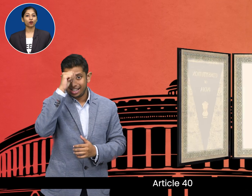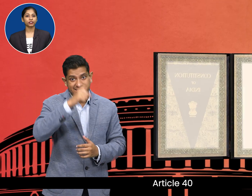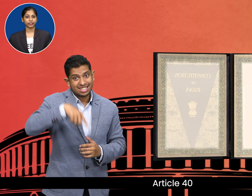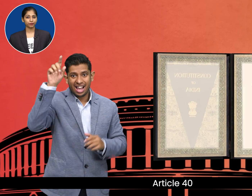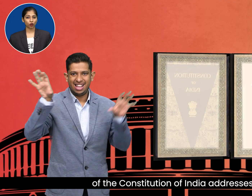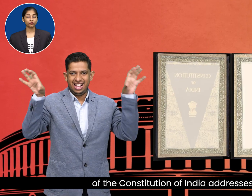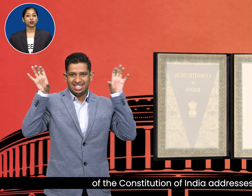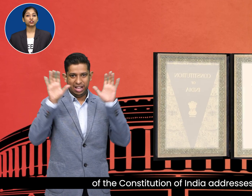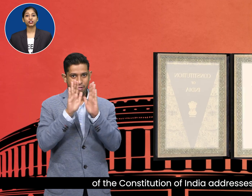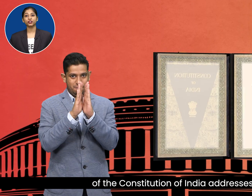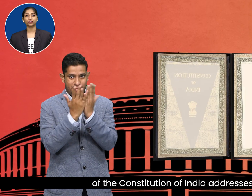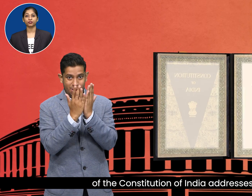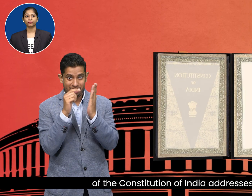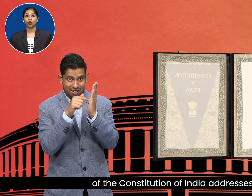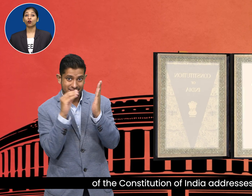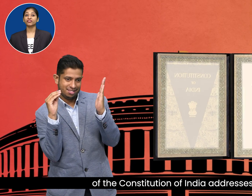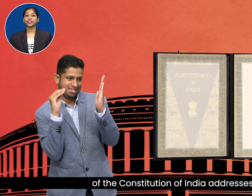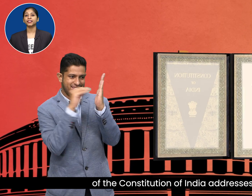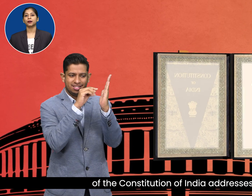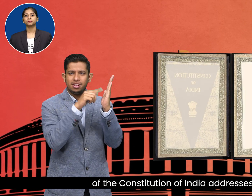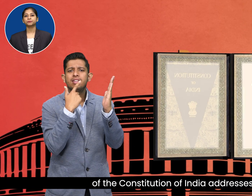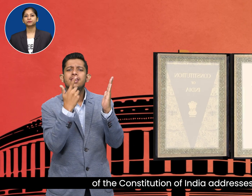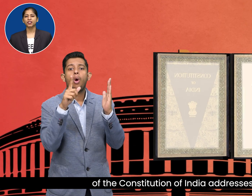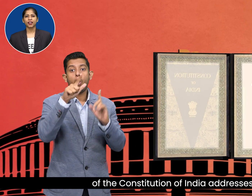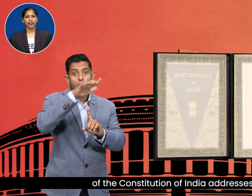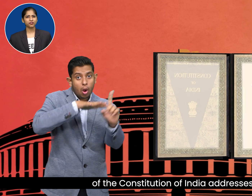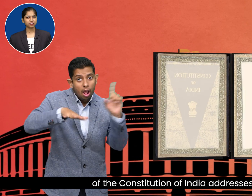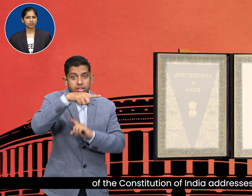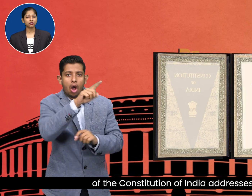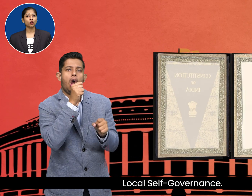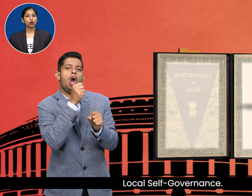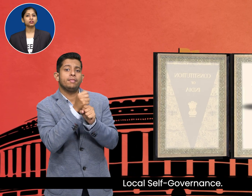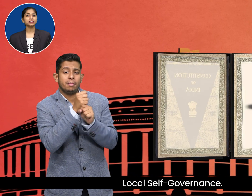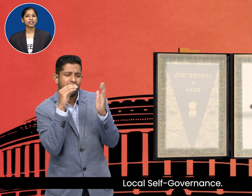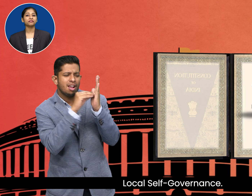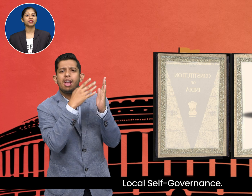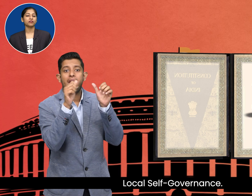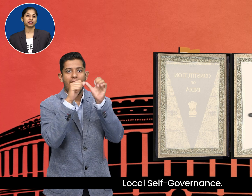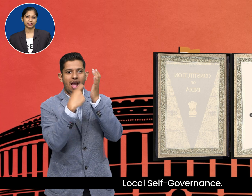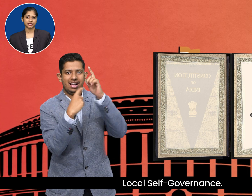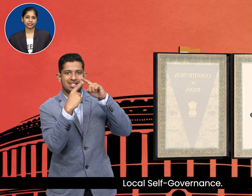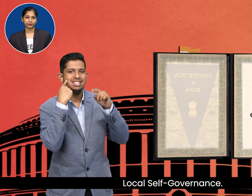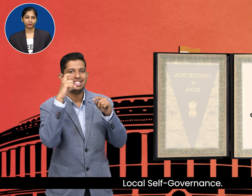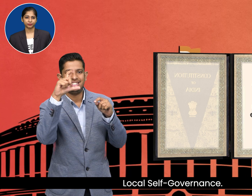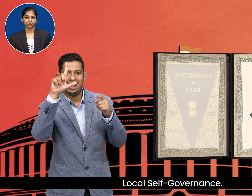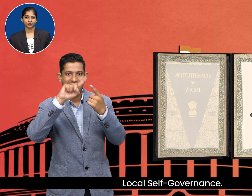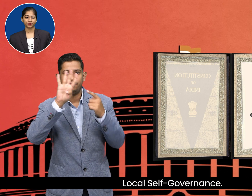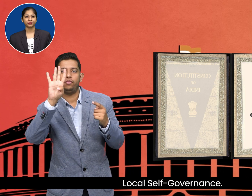Article 40 of the Constitution of India addresses local